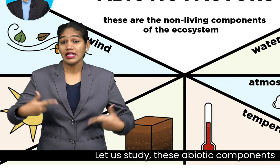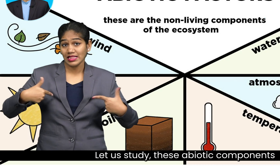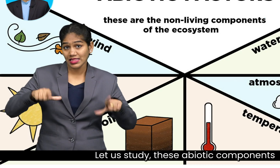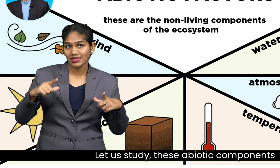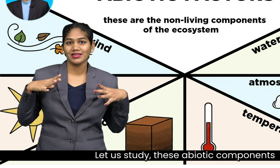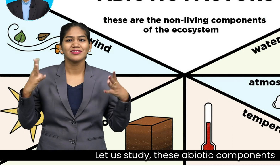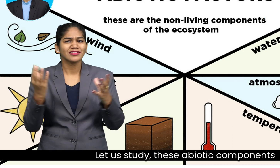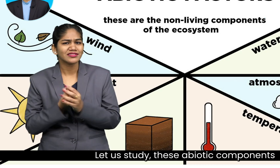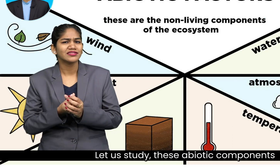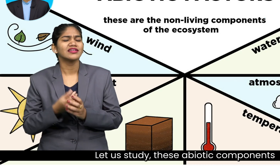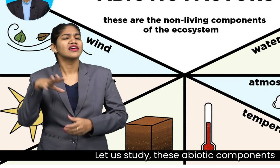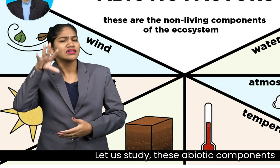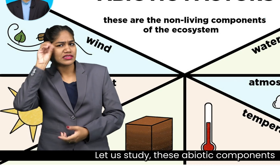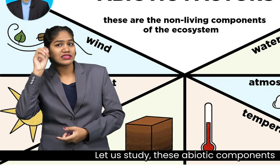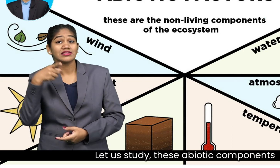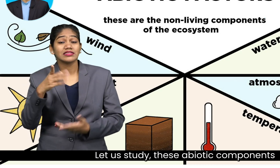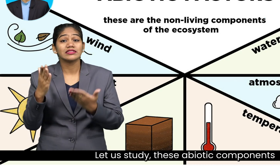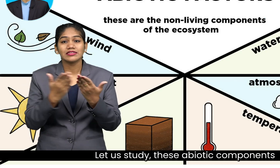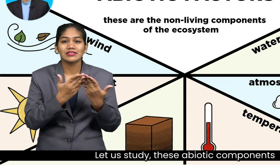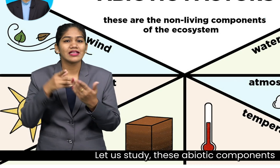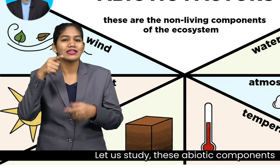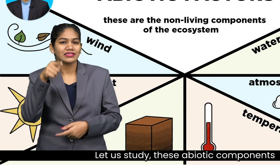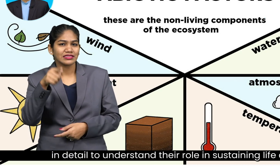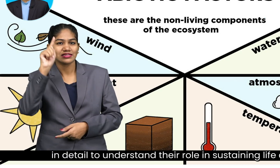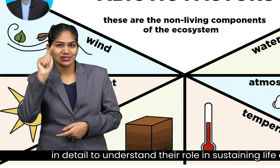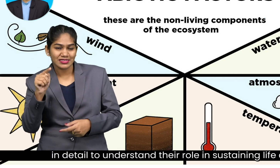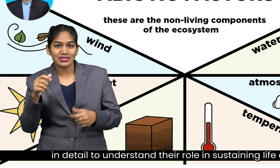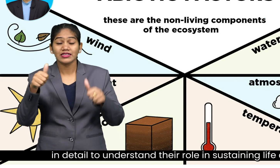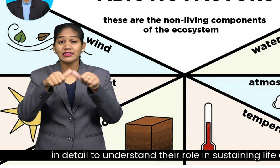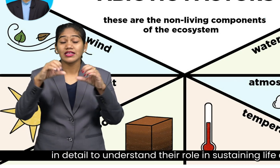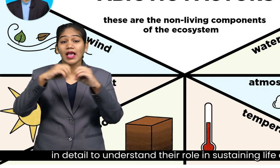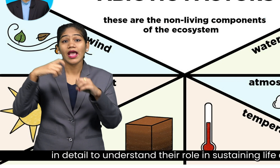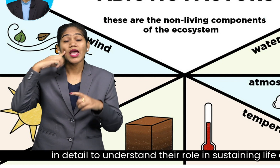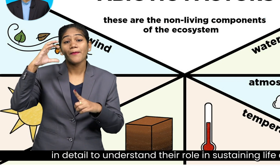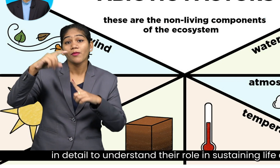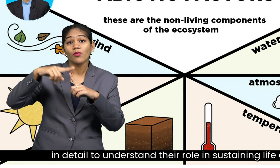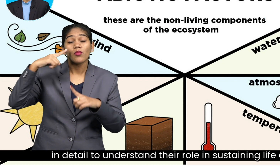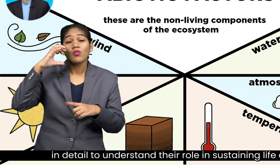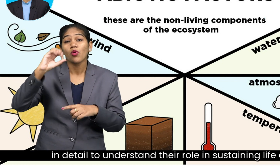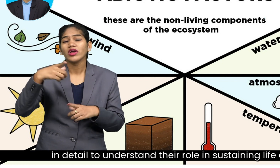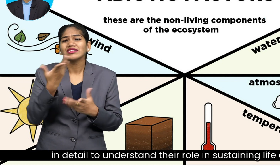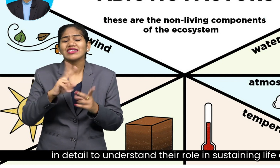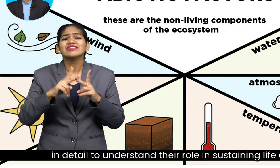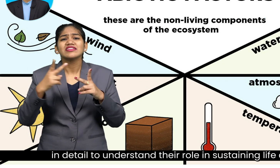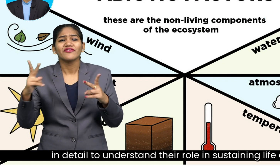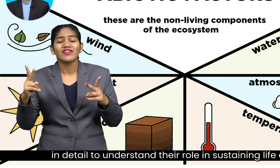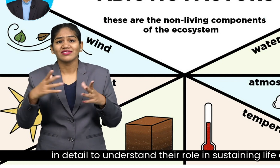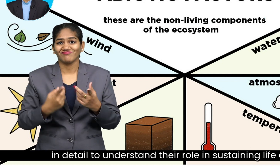Let us study these abiotic components in detail to understand their role